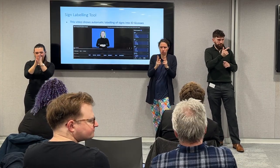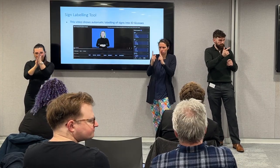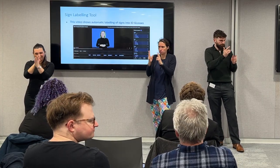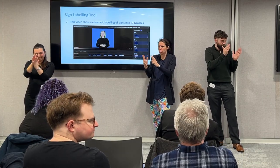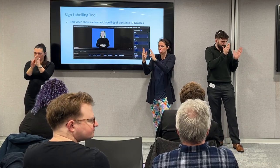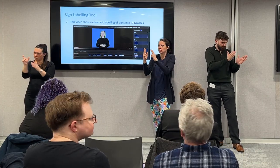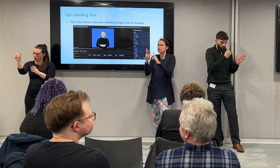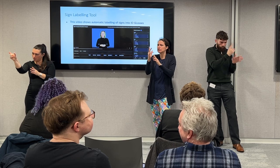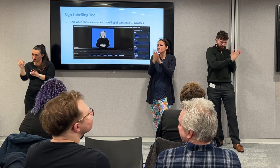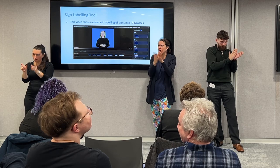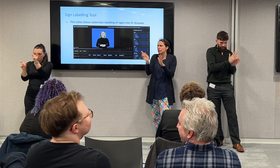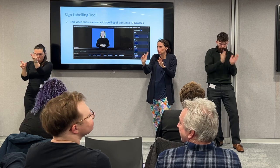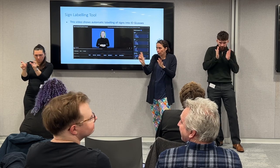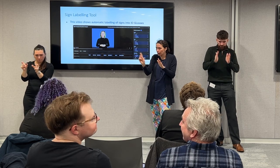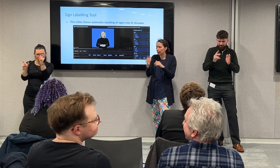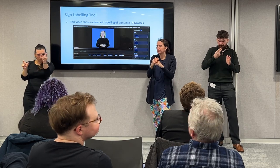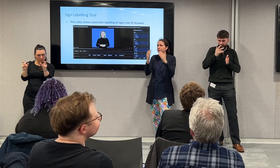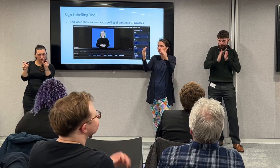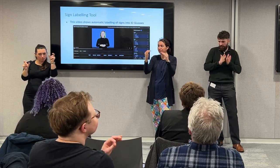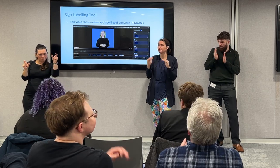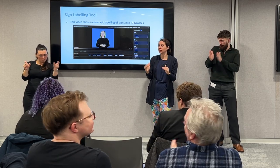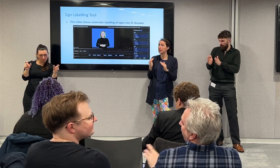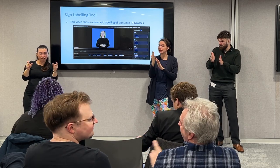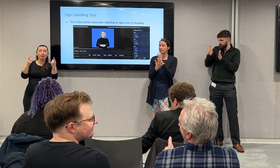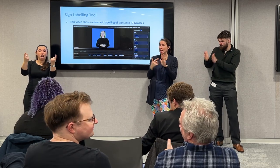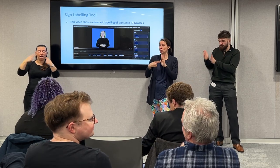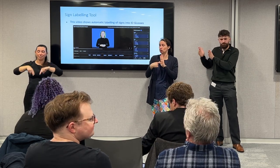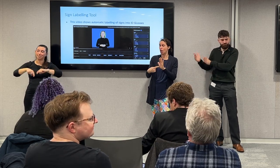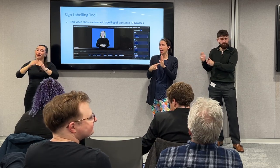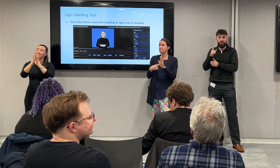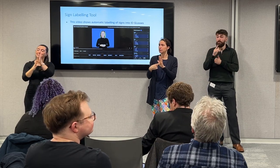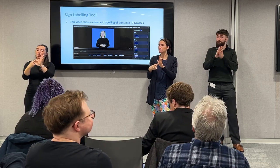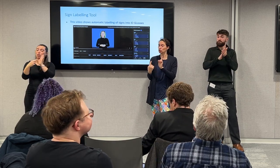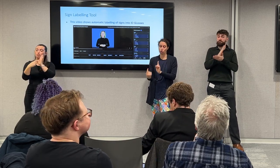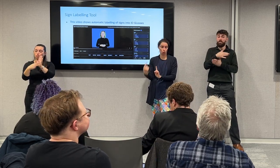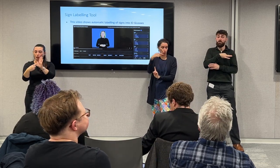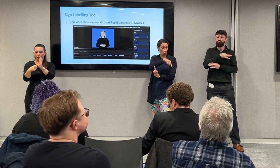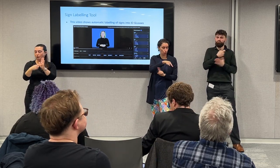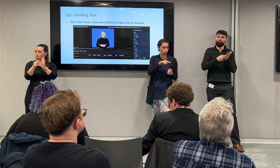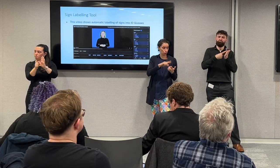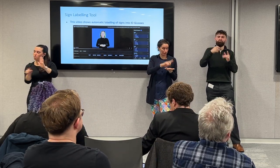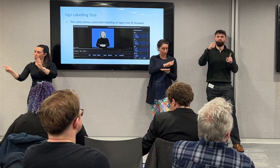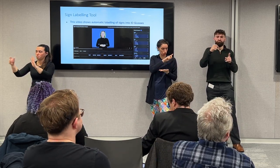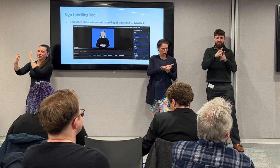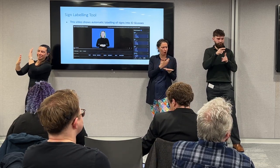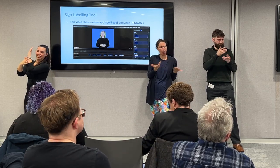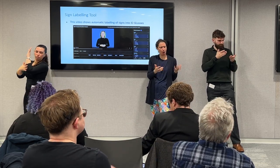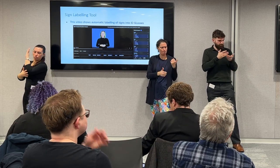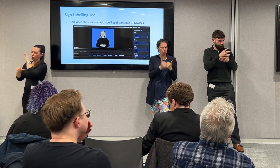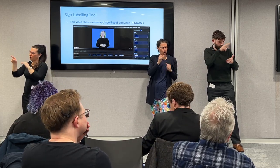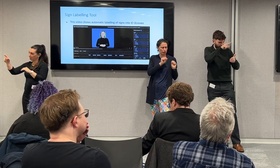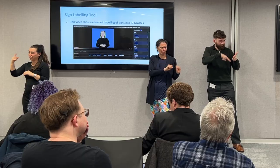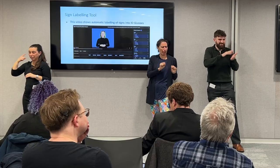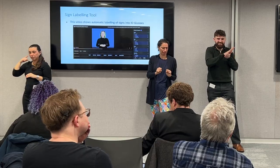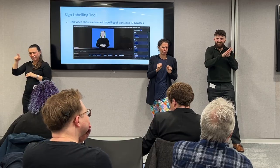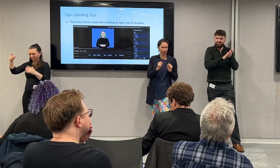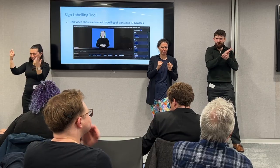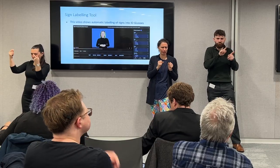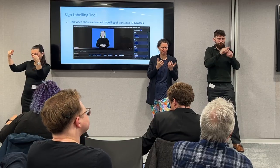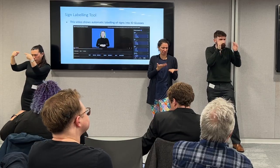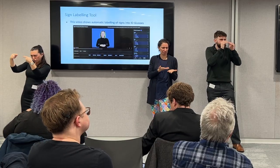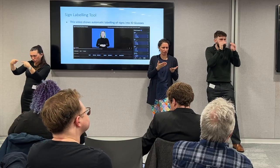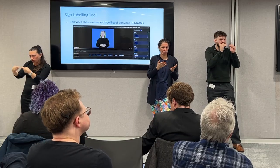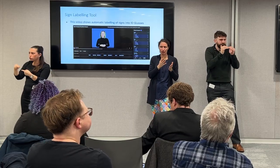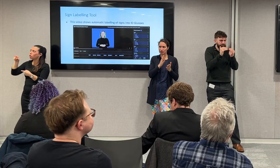candidates are. And then we've used the sign rep to basically go to a dictionary and look up what is the most likely sign candidate for each of